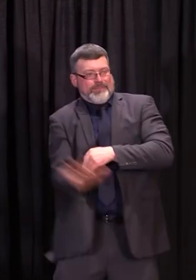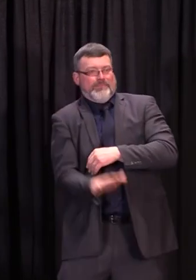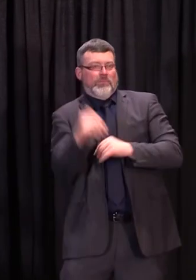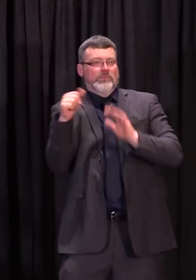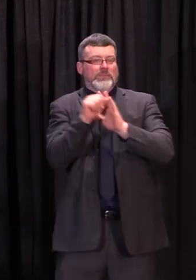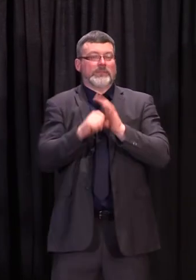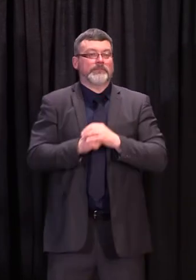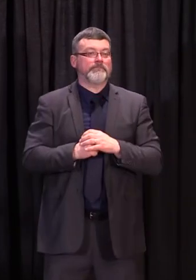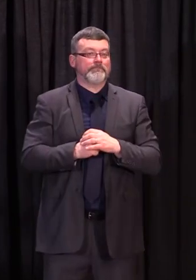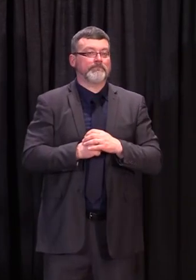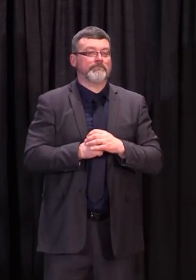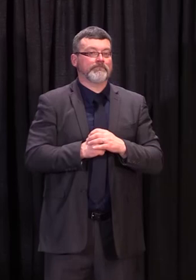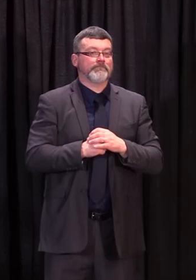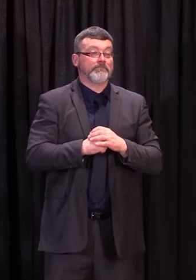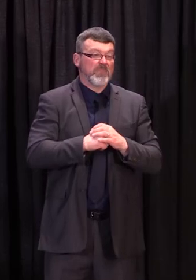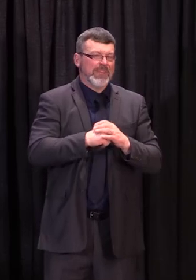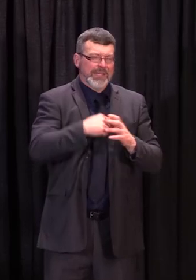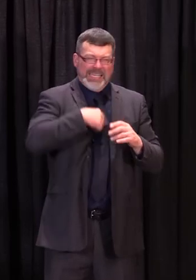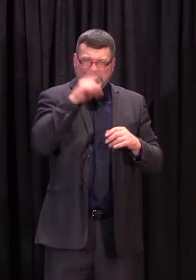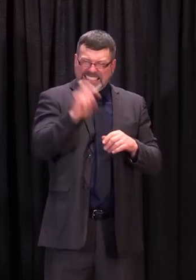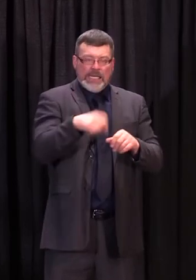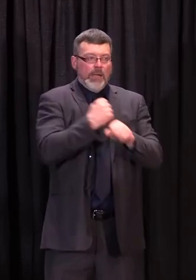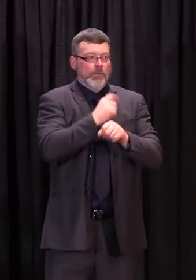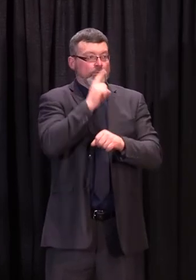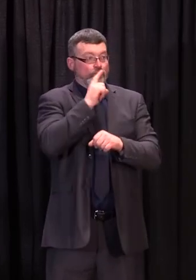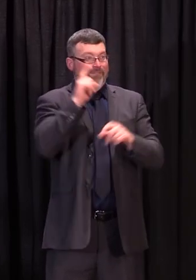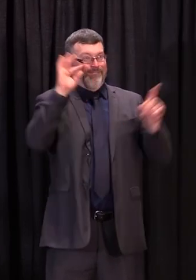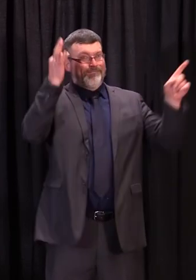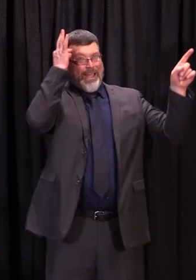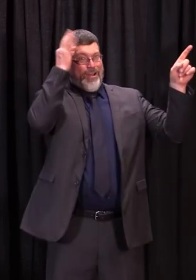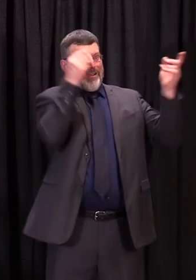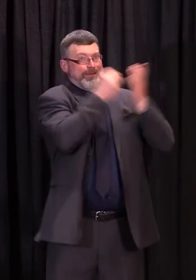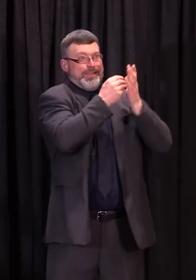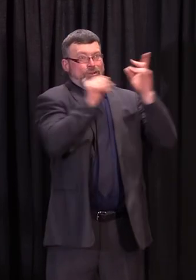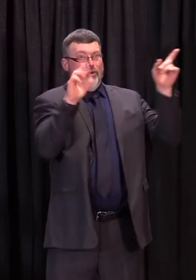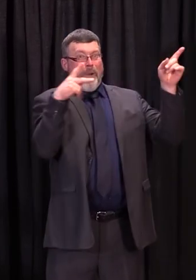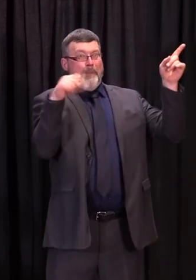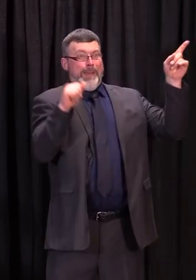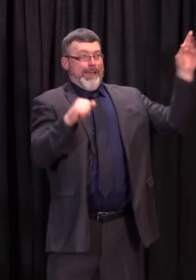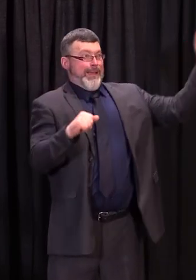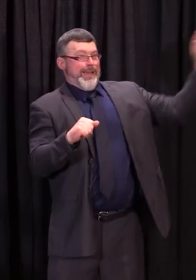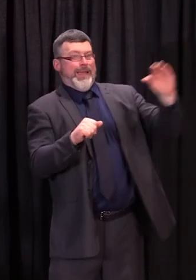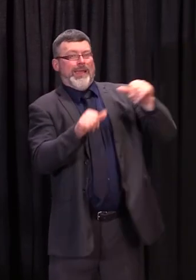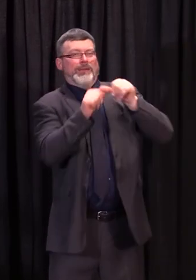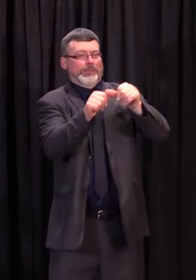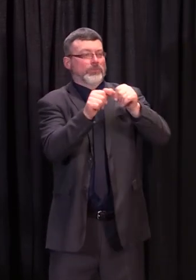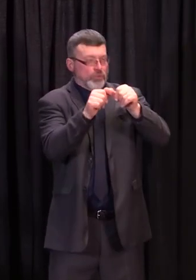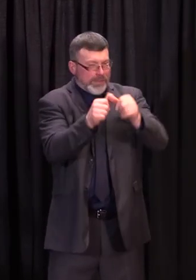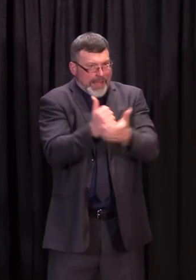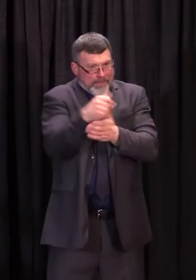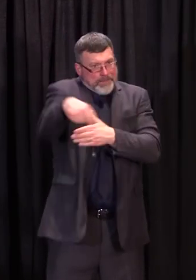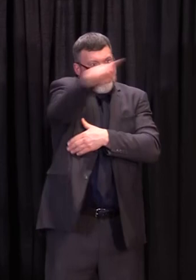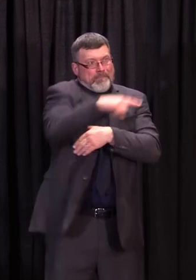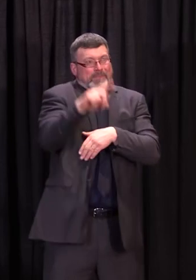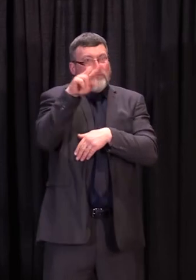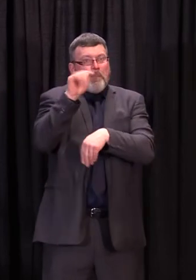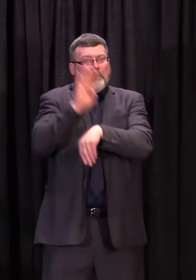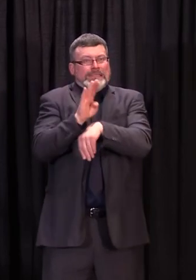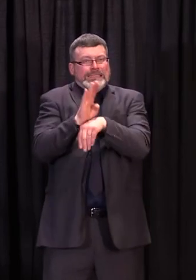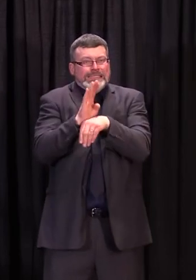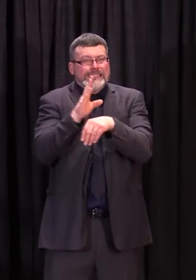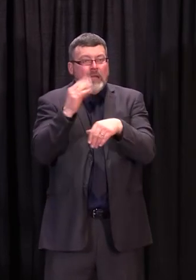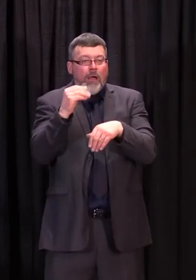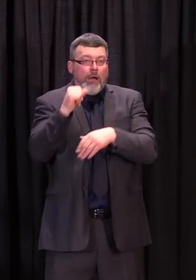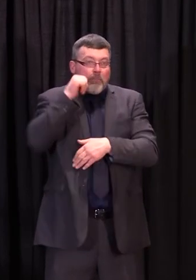And we have to make sure ARPA dollars continue to help businesses and nonprofits survive and recover, keeping jobs